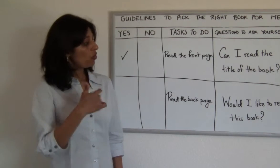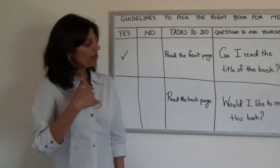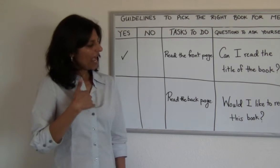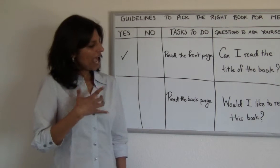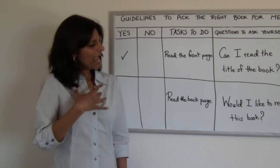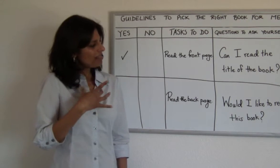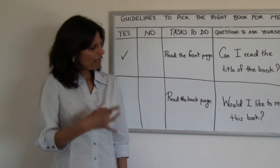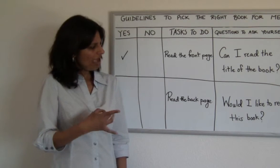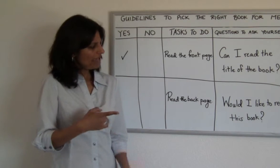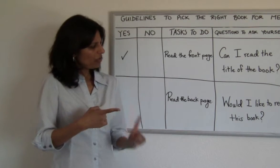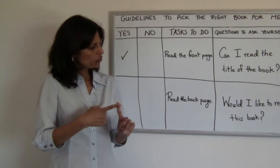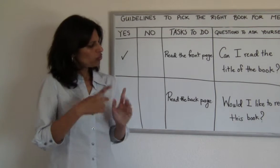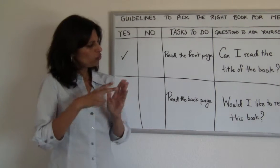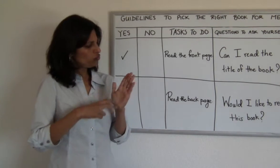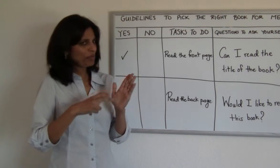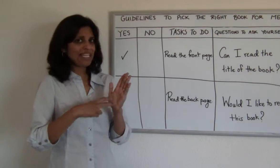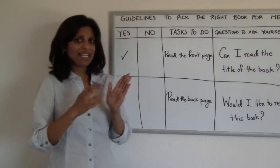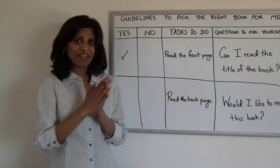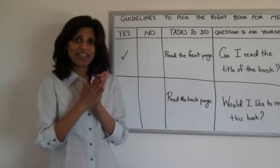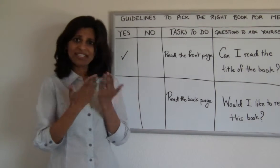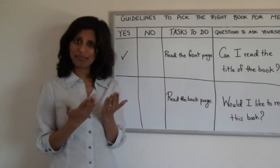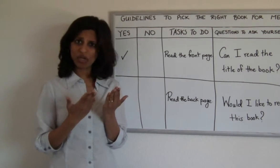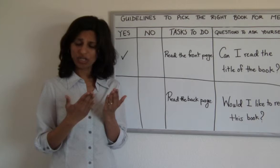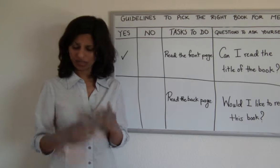Would I like to read this book?